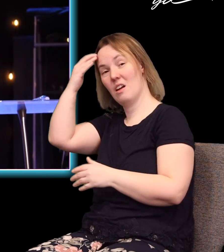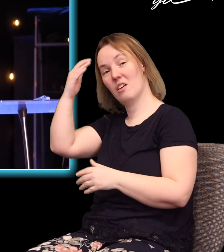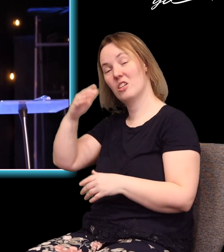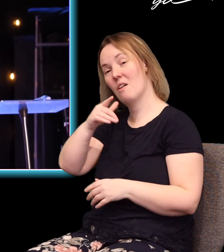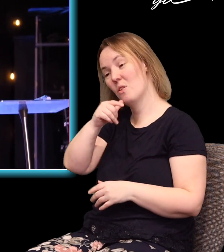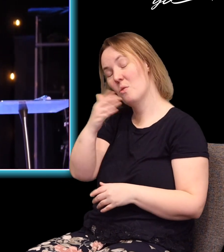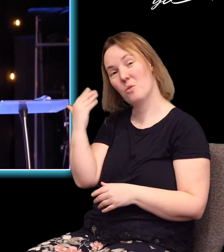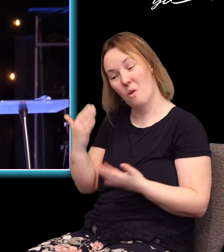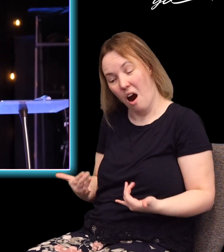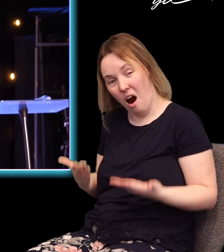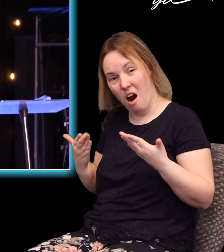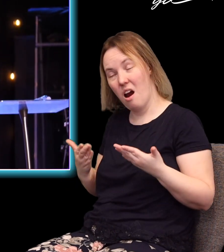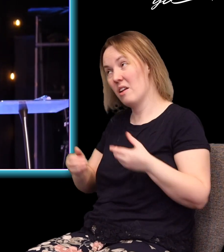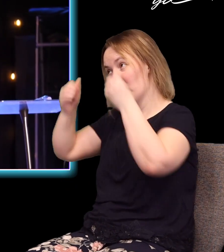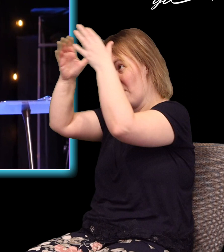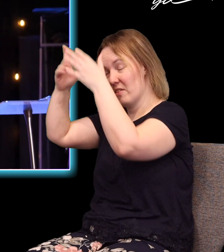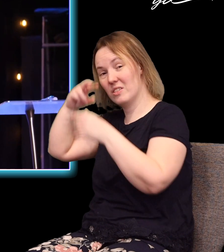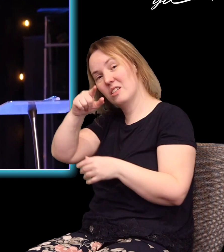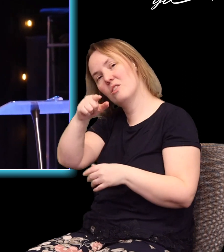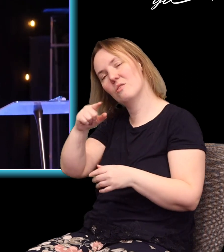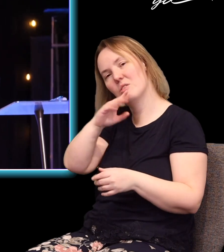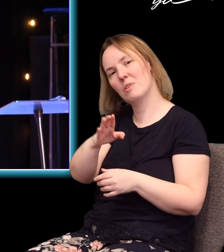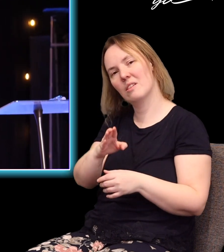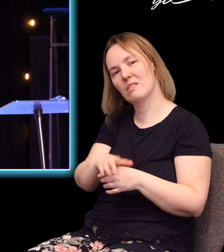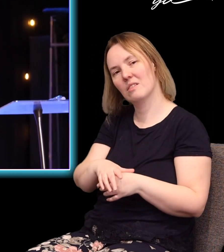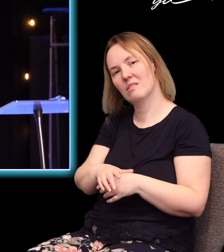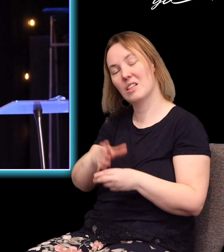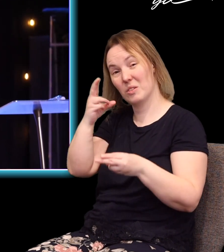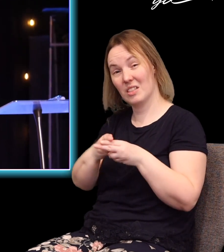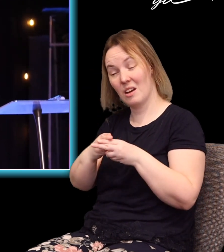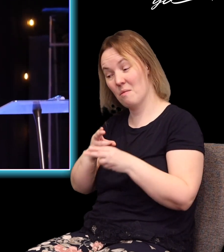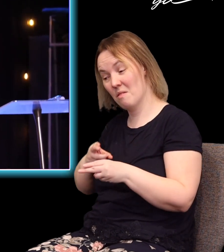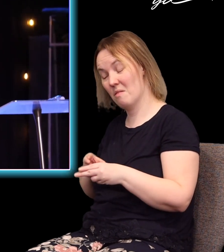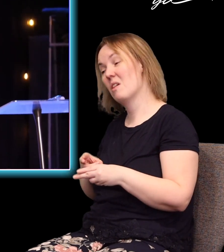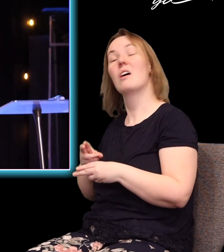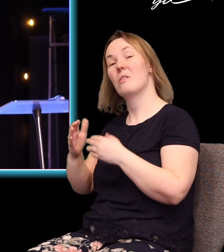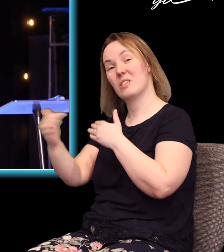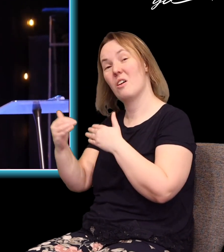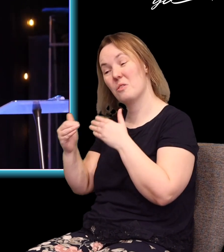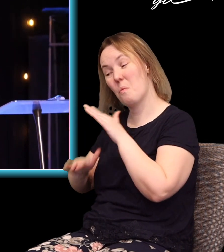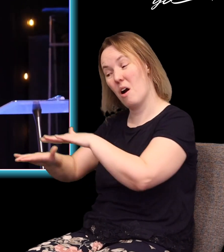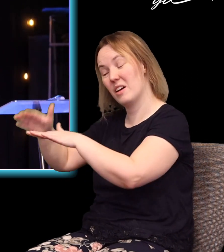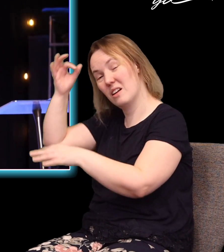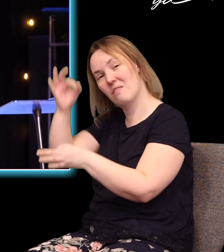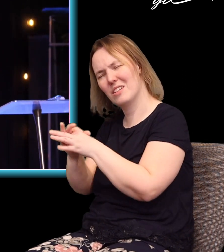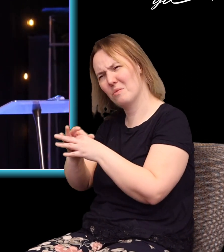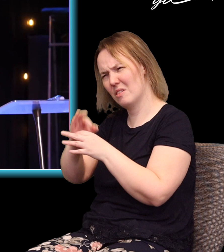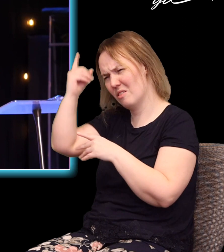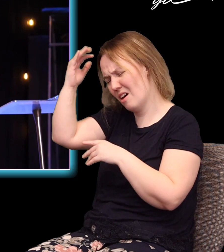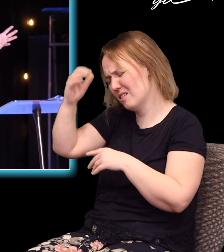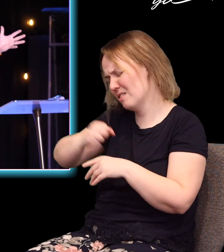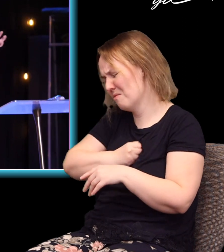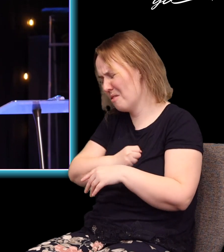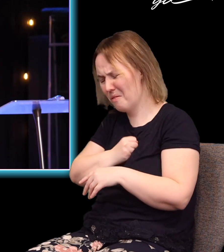are, of who the Father sees you to be. Because you see, that's what's called walking in faith. It's when thoughts come